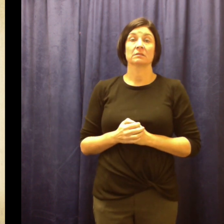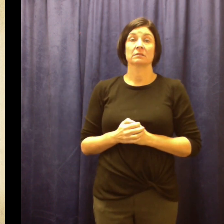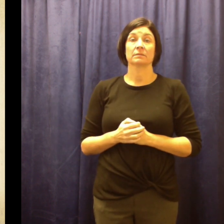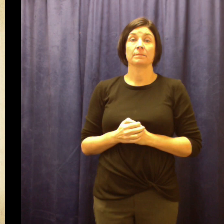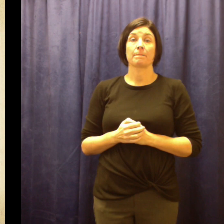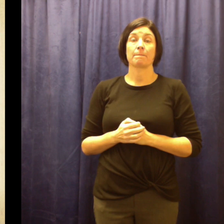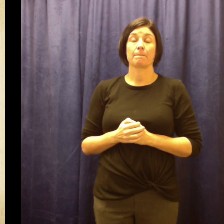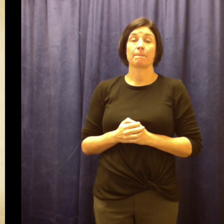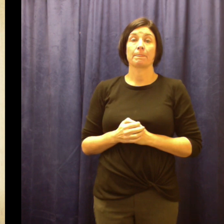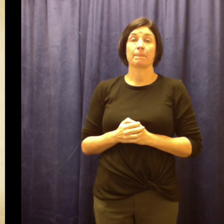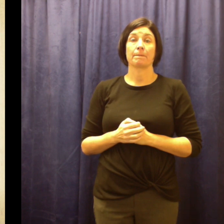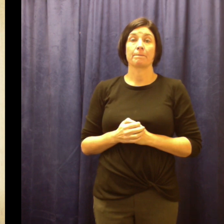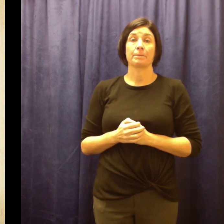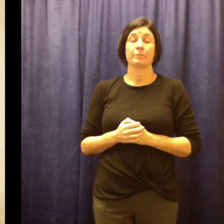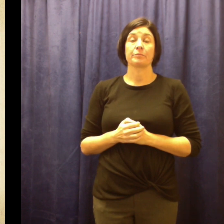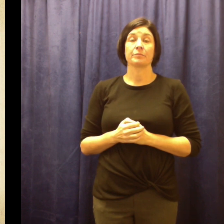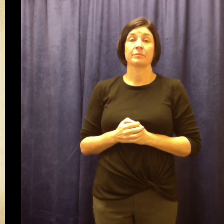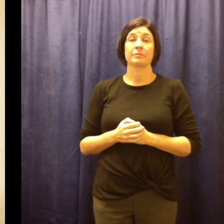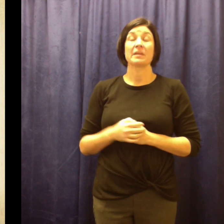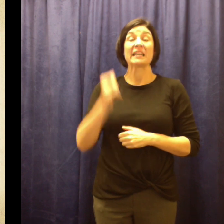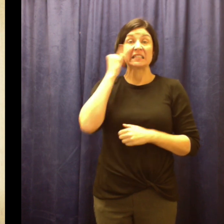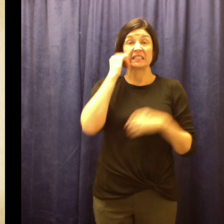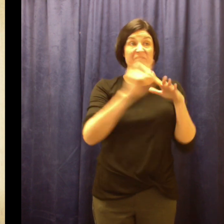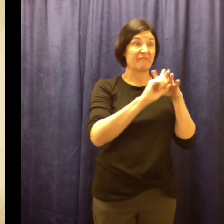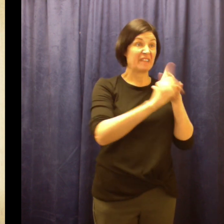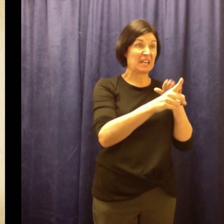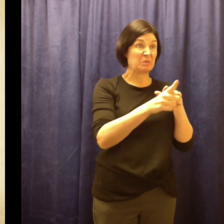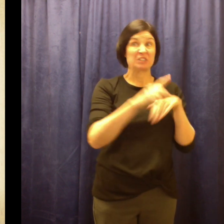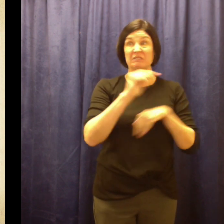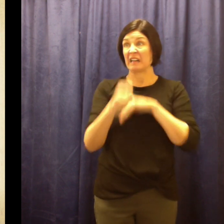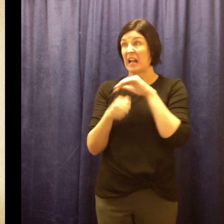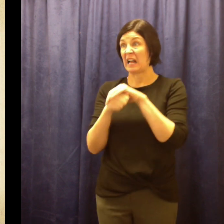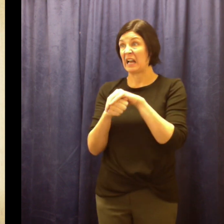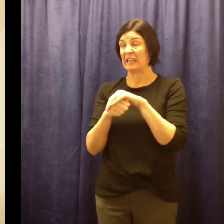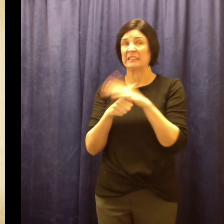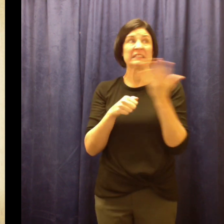If evacuation and hiding are not possible,